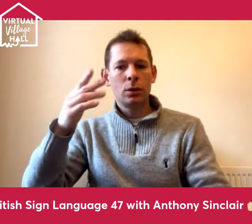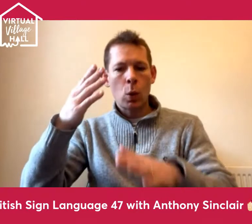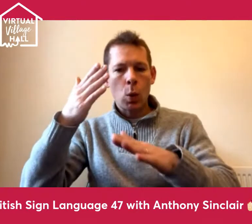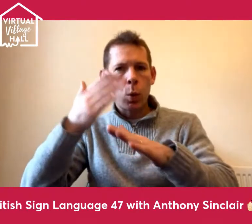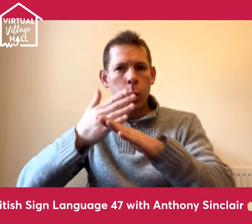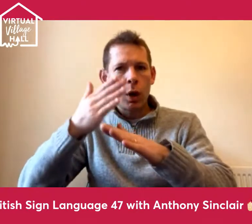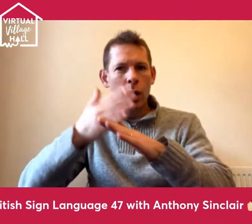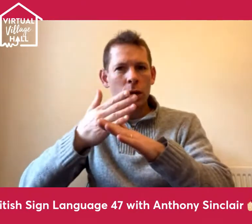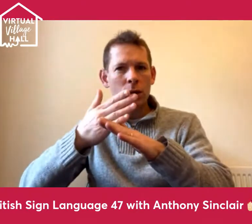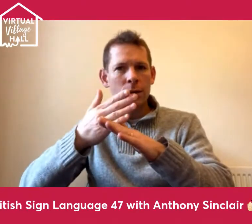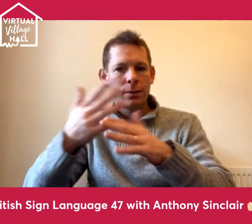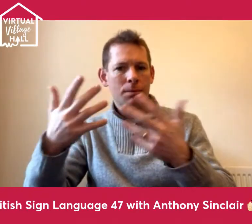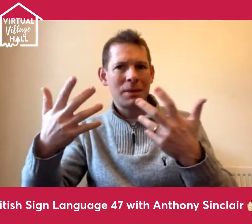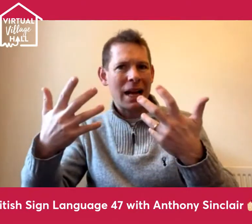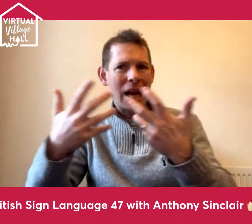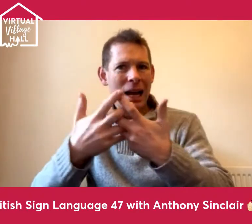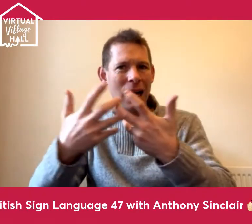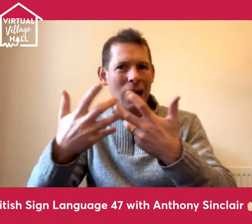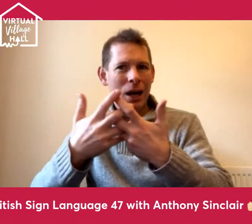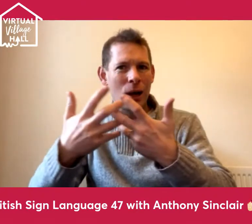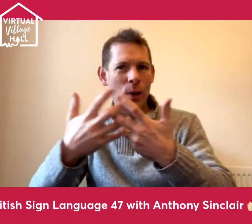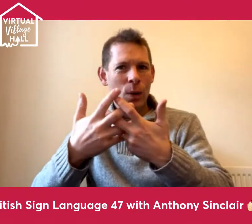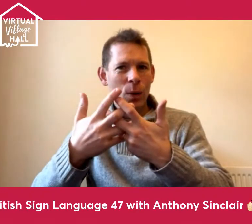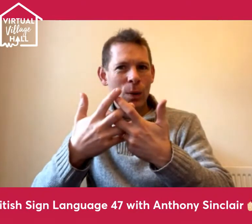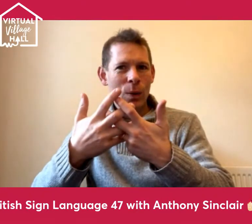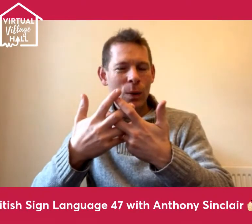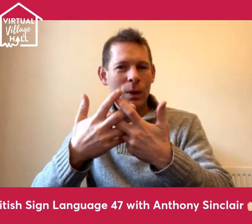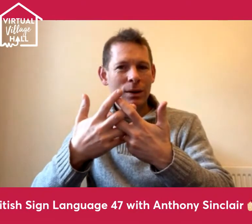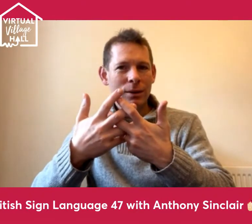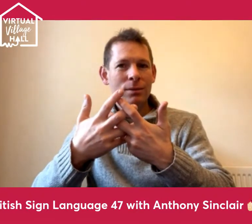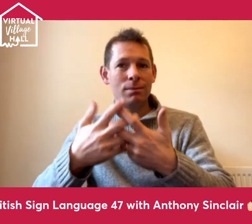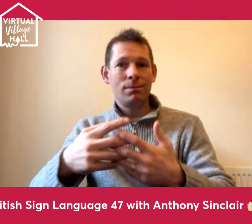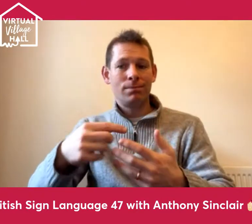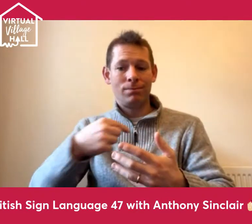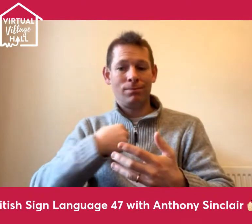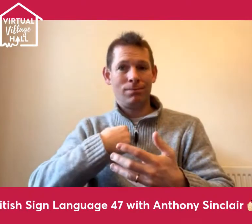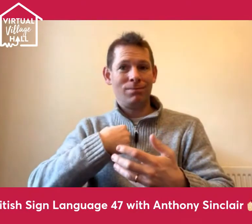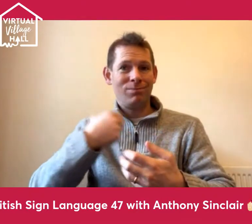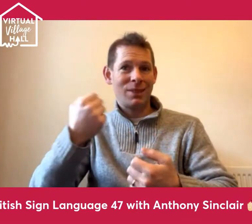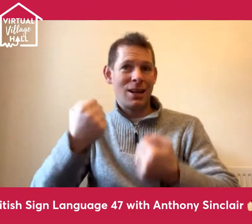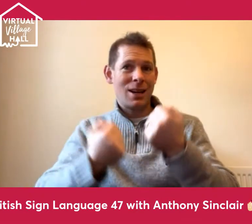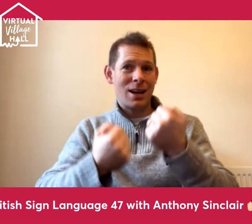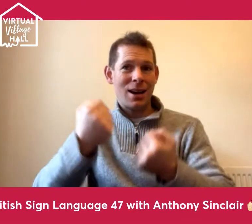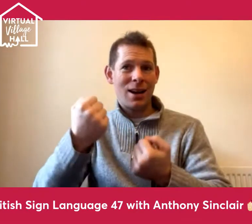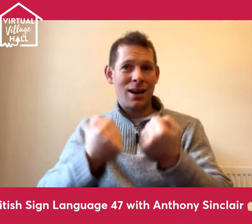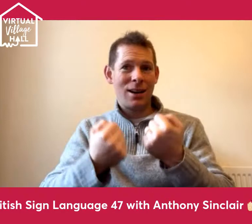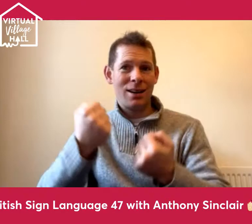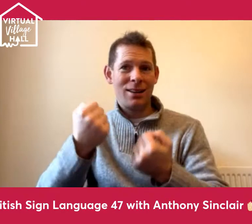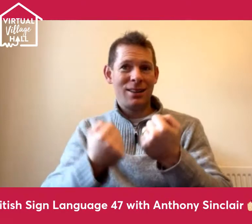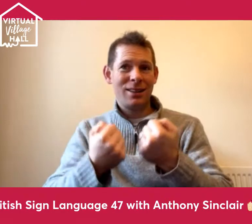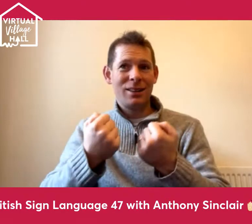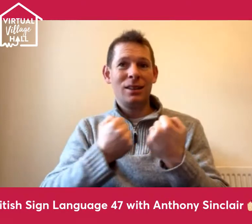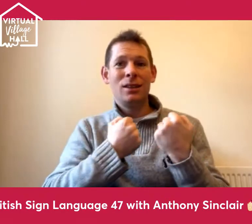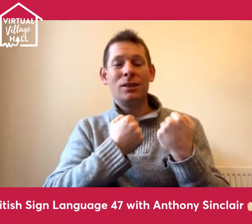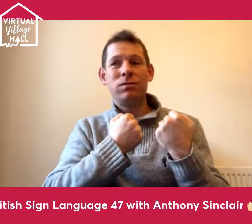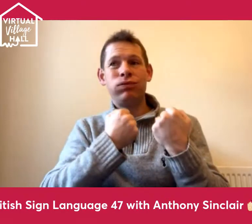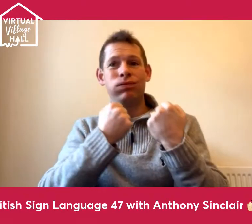of transport. How do we get to work? Or you get to work how? I,